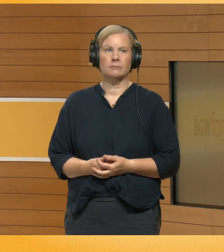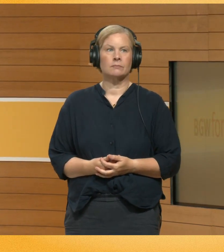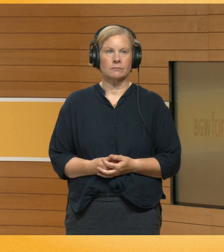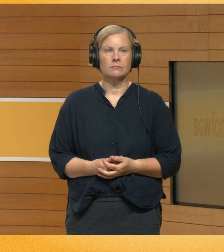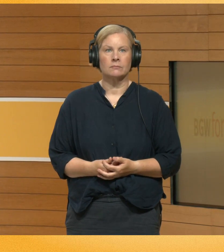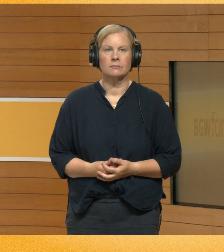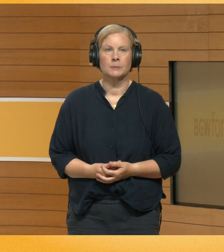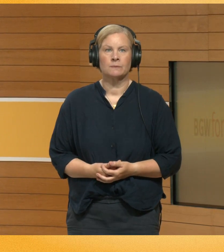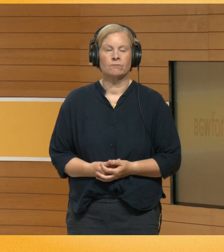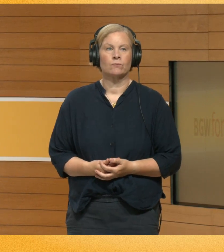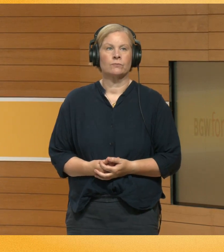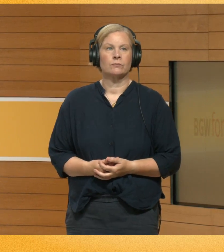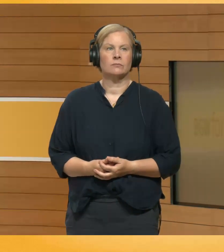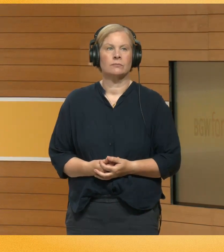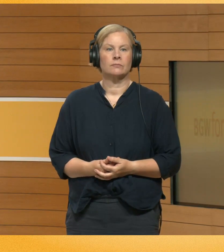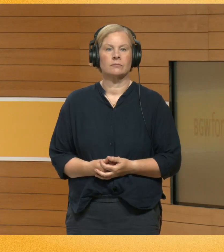question over there.